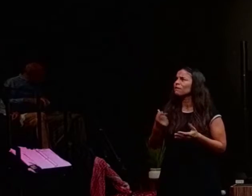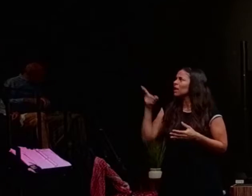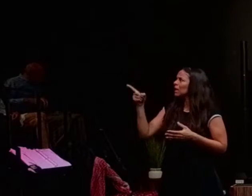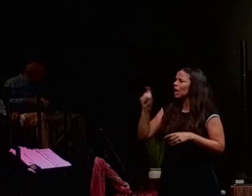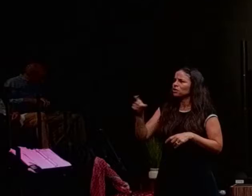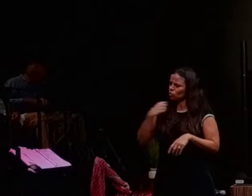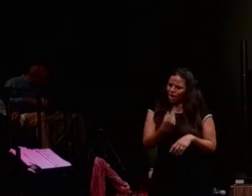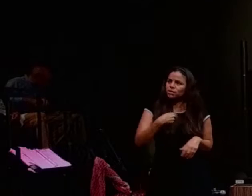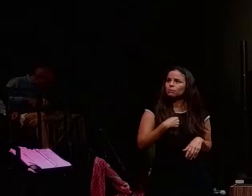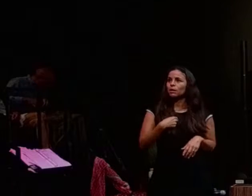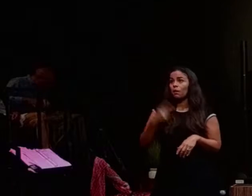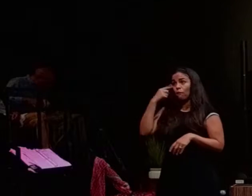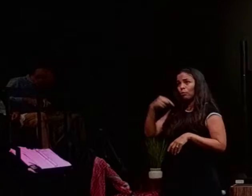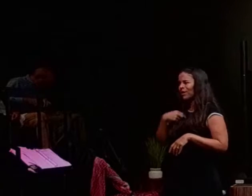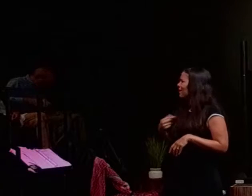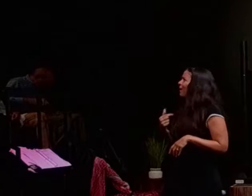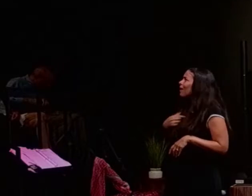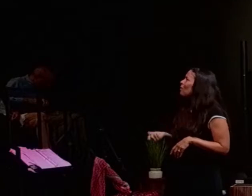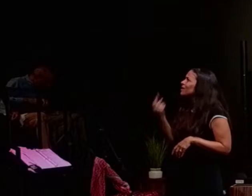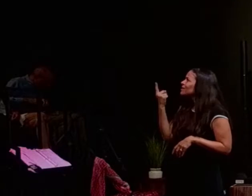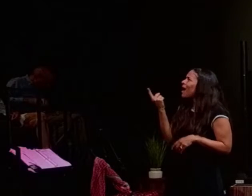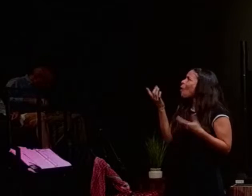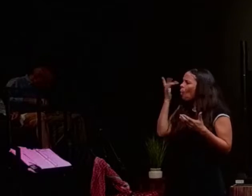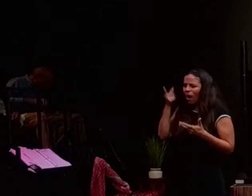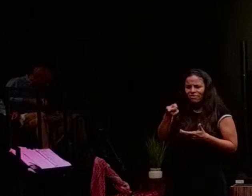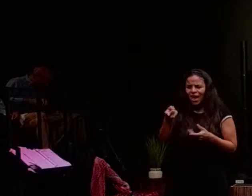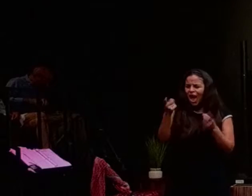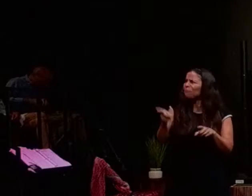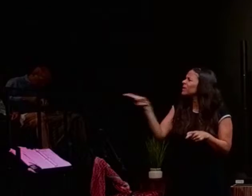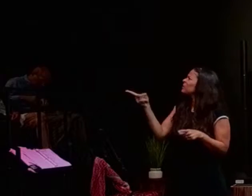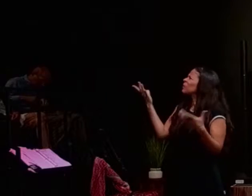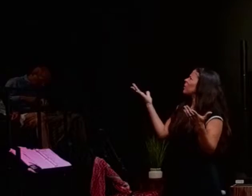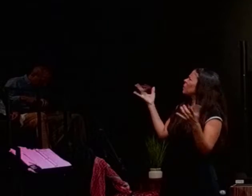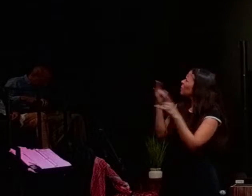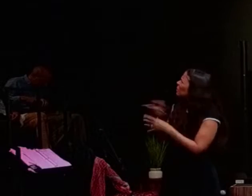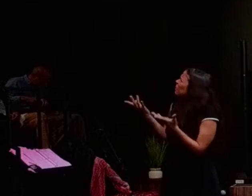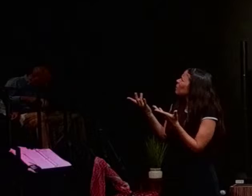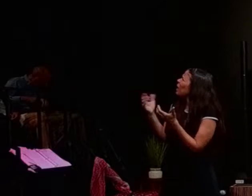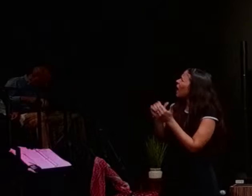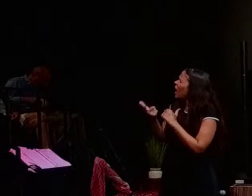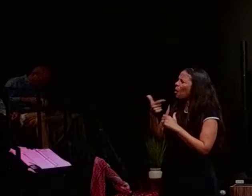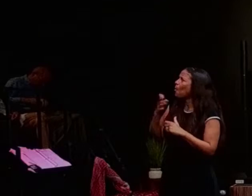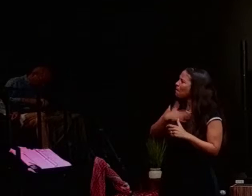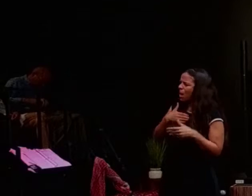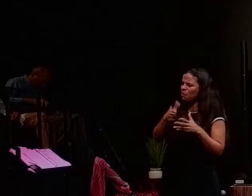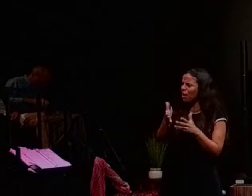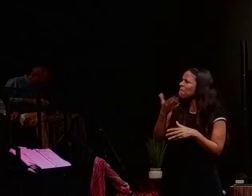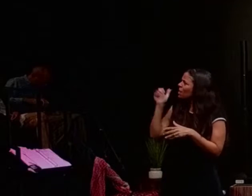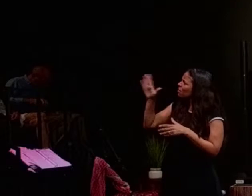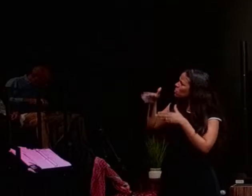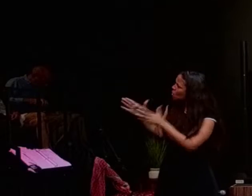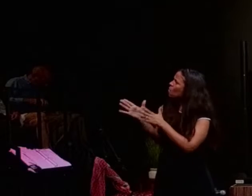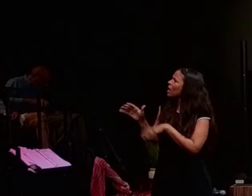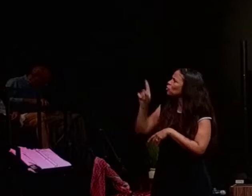know for me, like, God, I don't understand why this happened. You're ridiculous. This is not how I would have done it. So therefore, that's how you